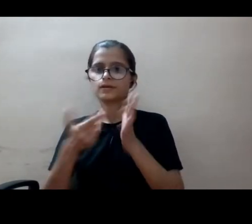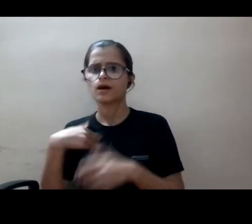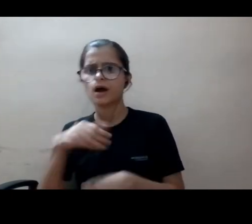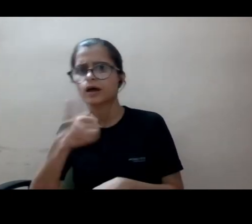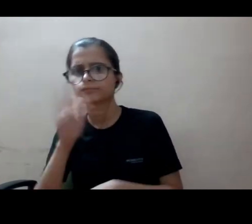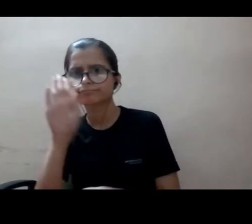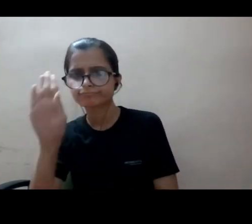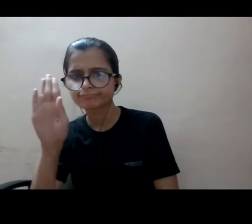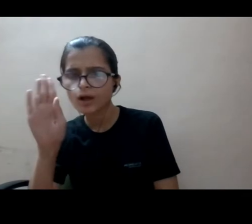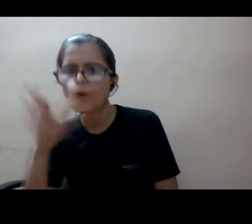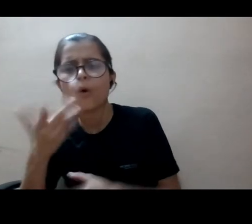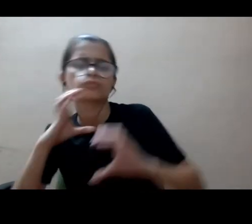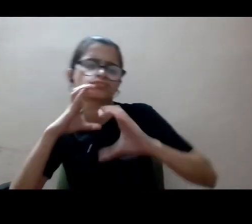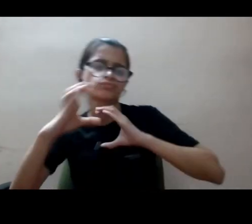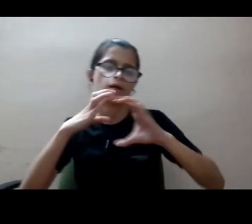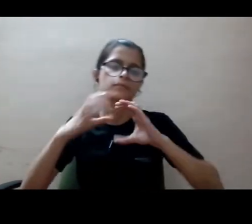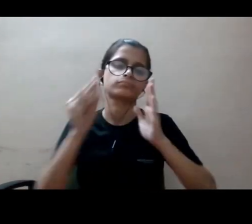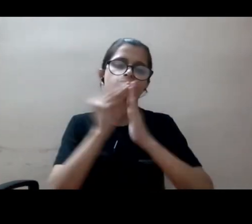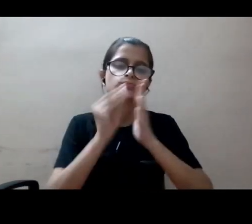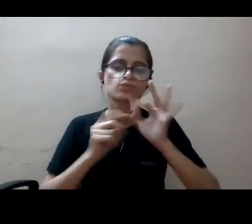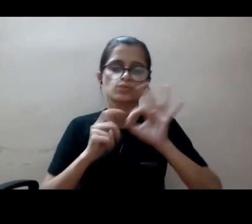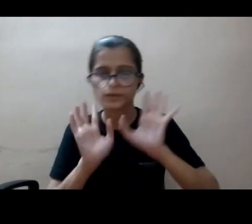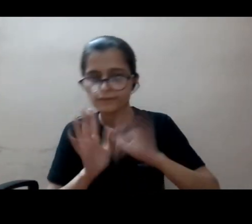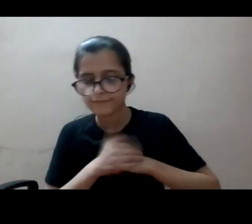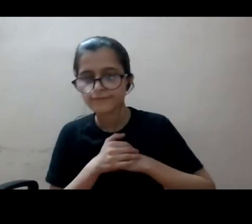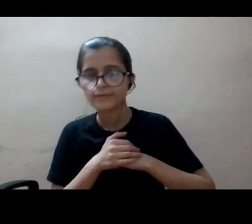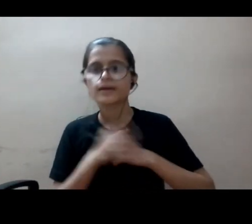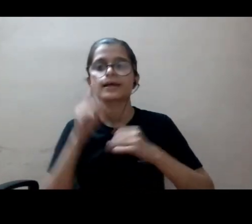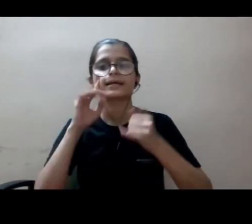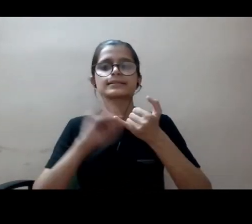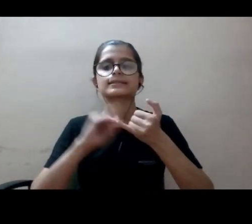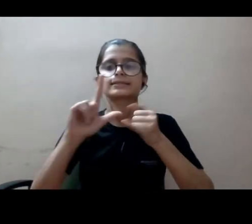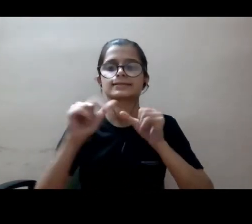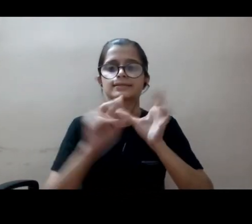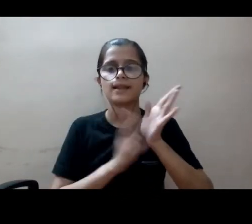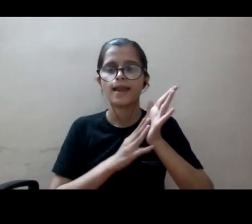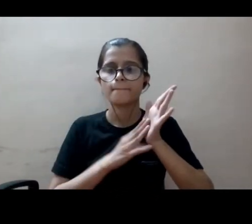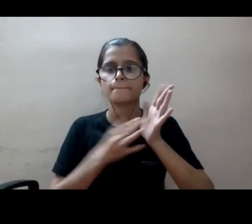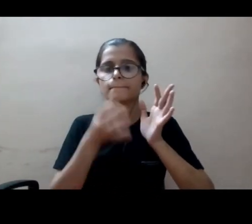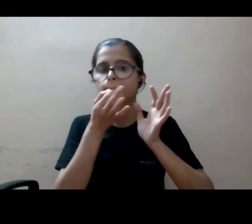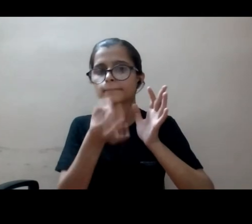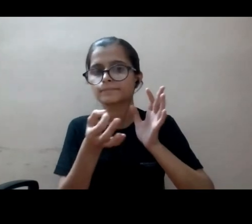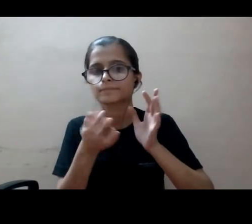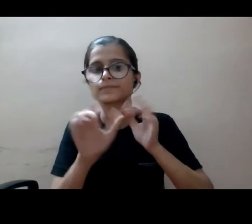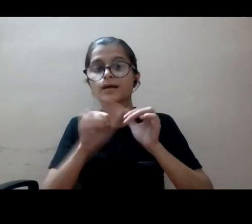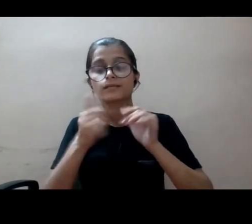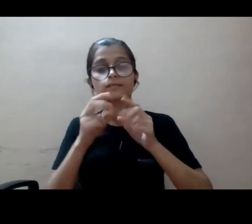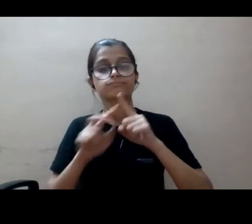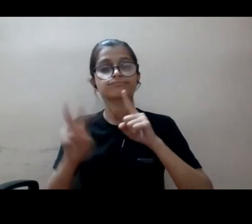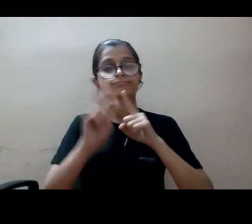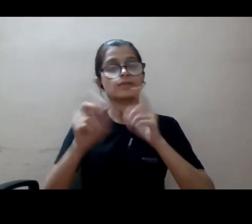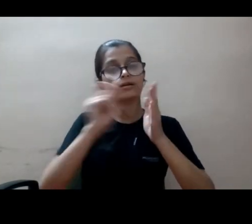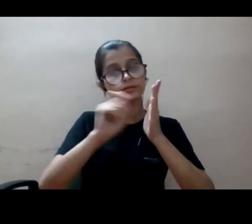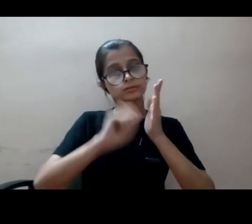question in the box where someone, I think Islam, was asking whether there's any travel writing on blindness.